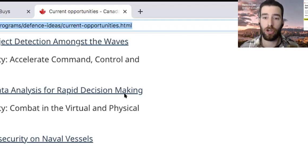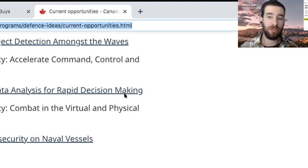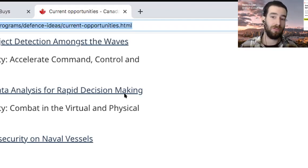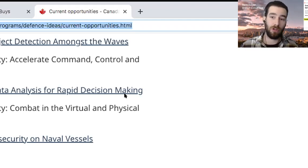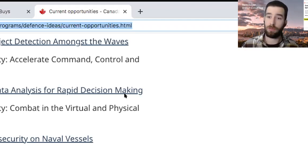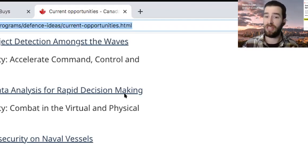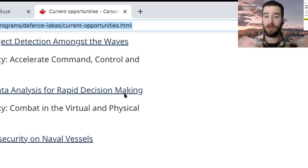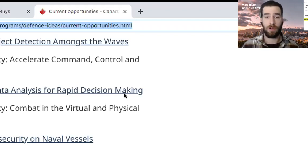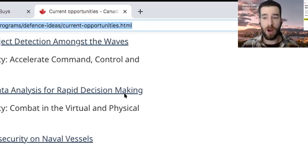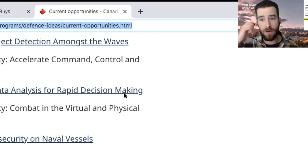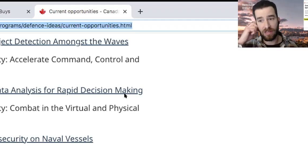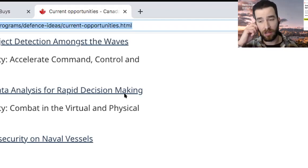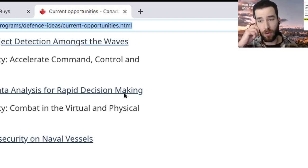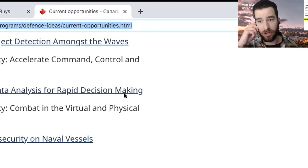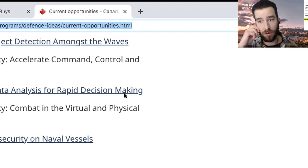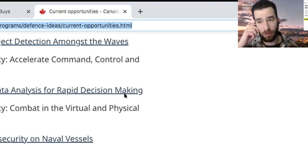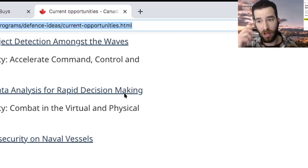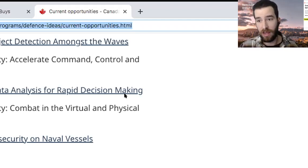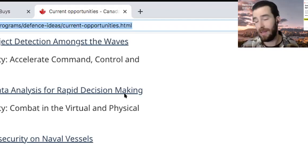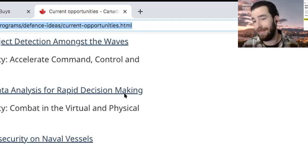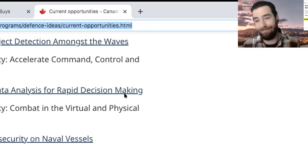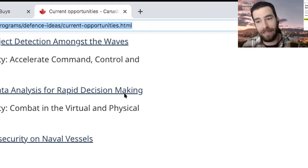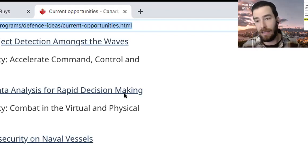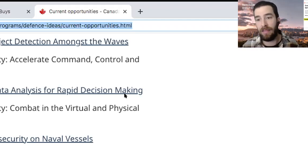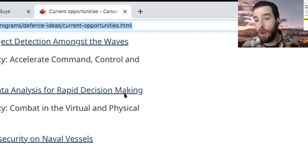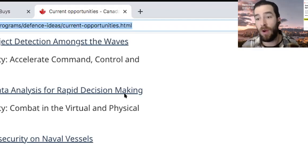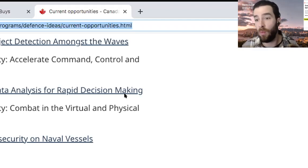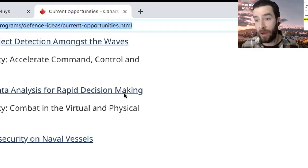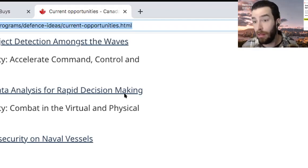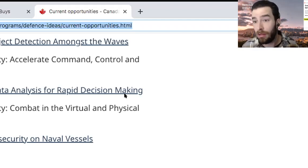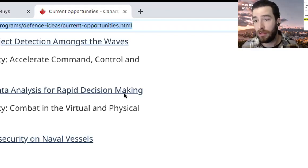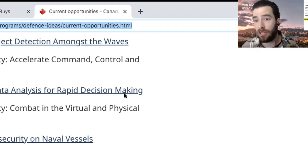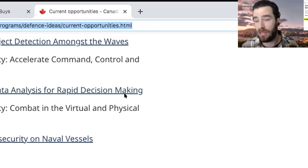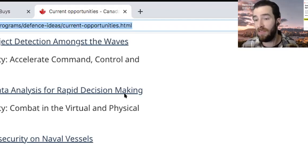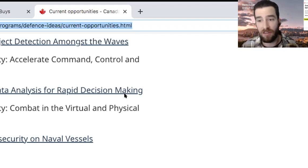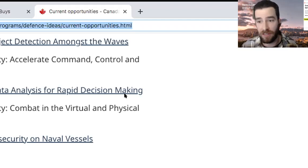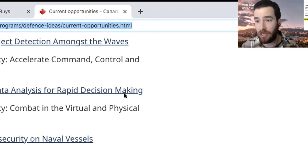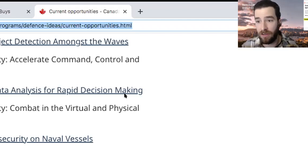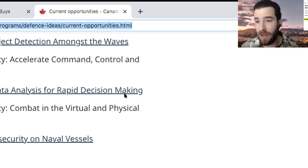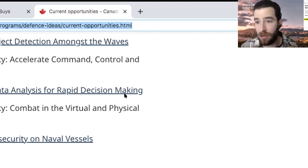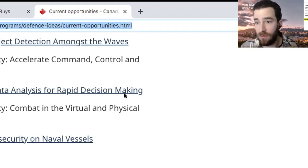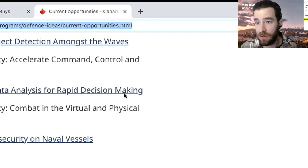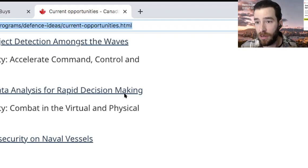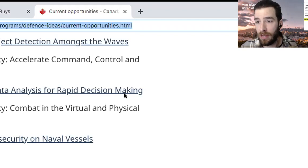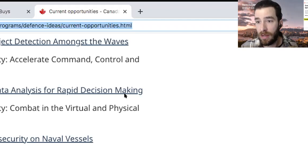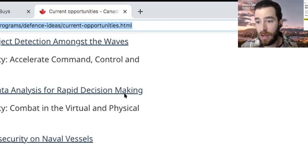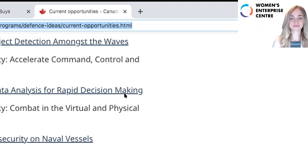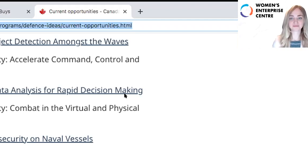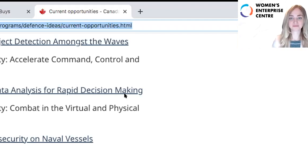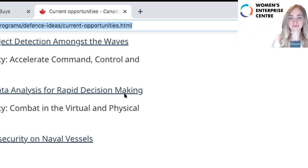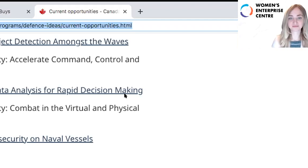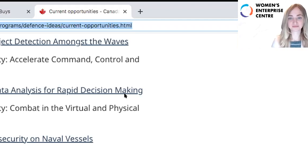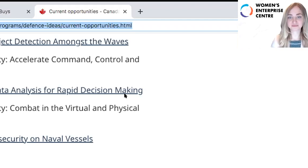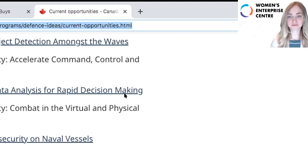So in terms of specific requirements that are going to apply, that one will, just even if it's here in Vancouver,